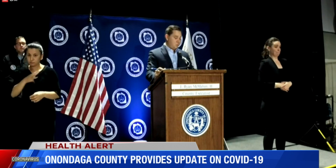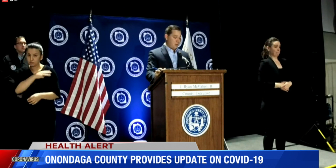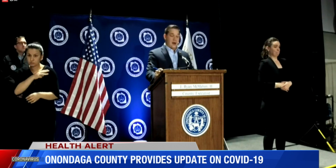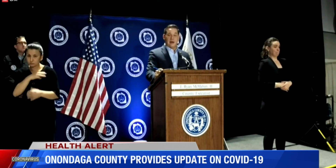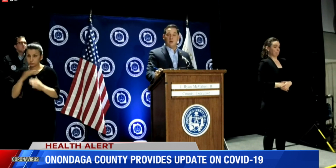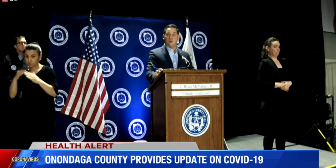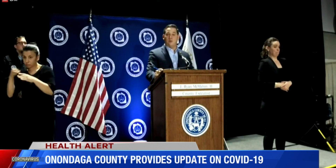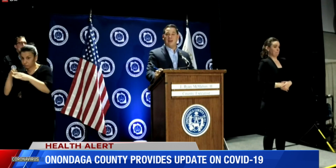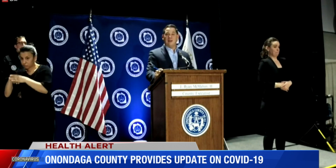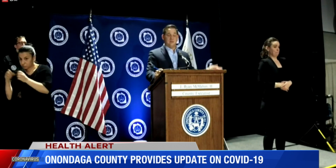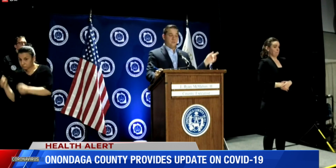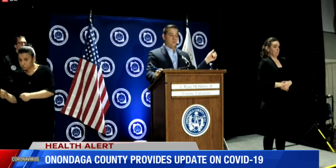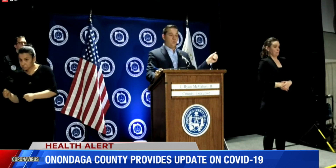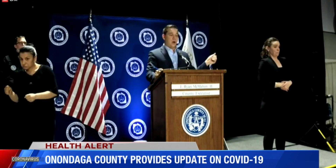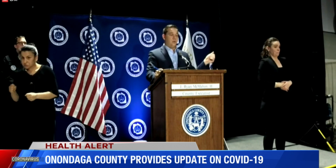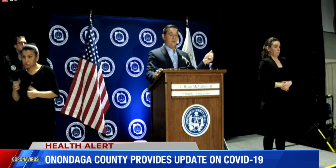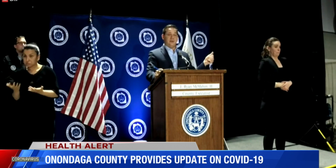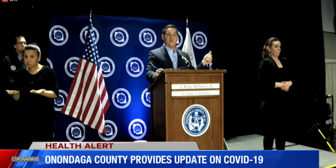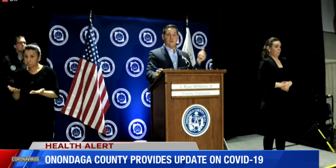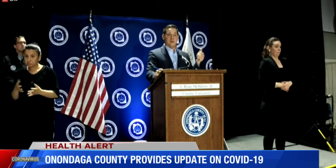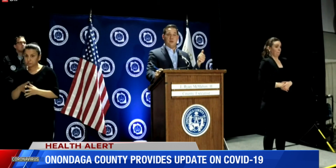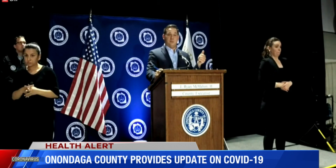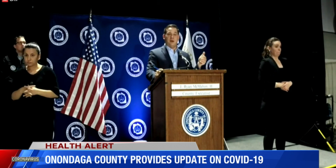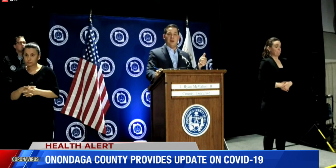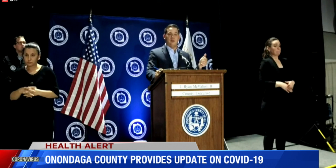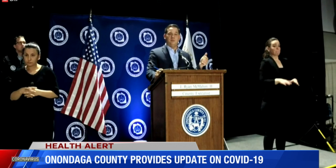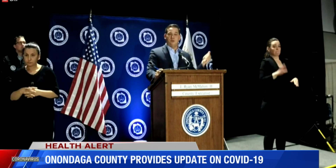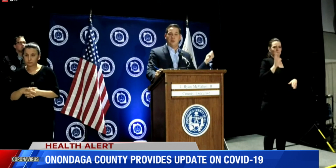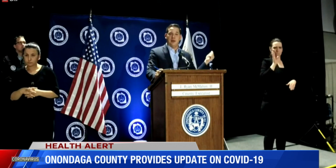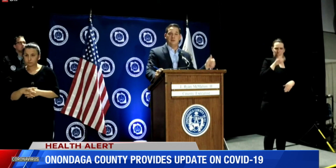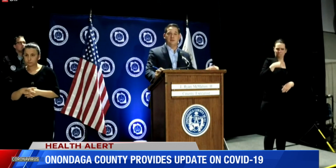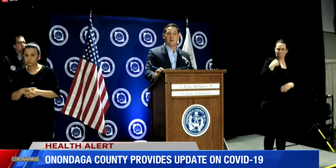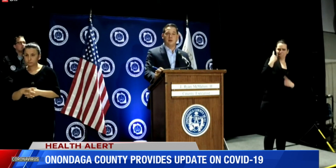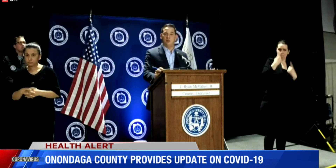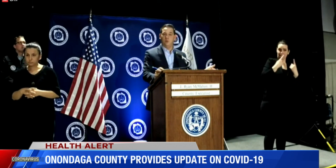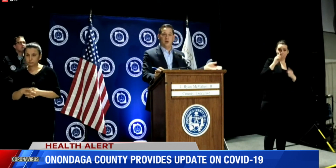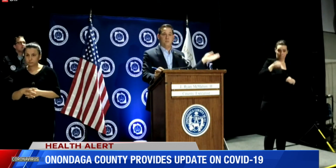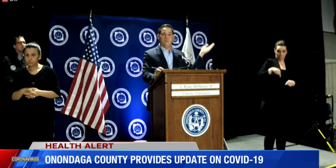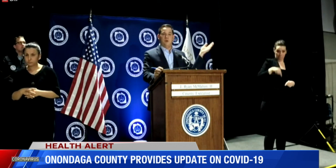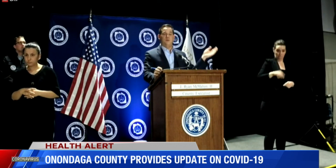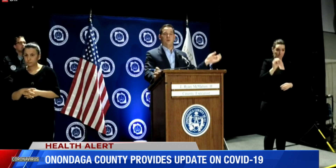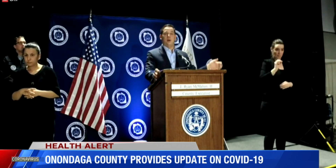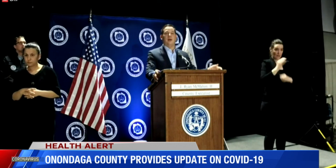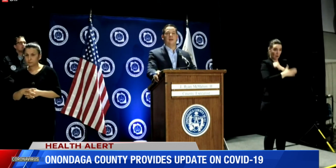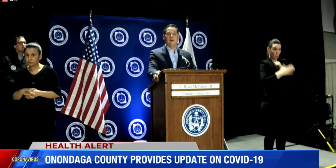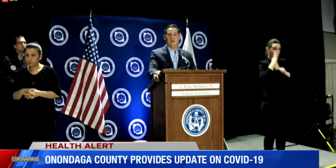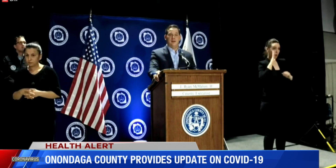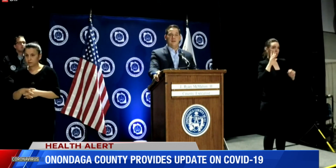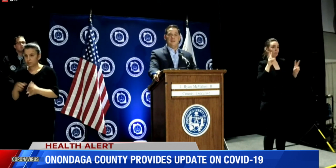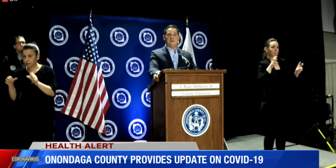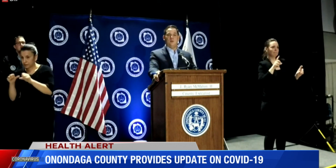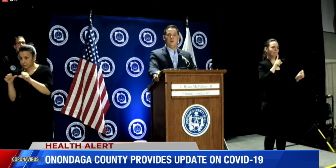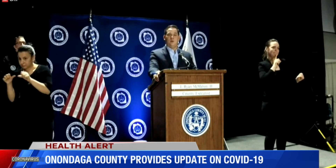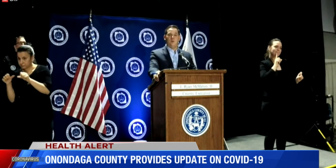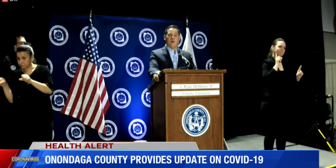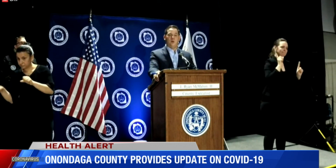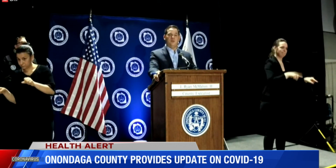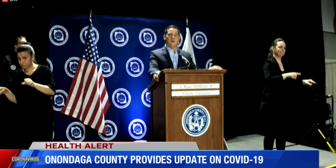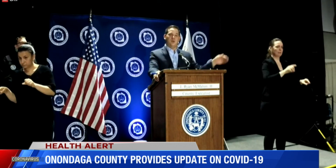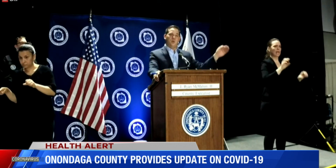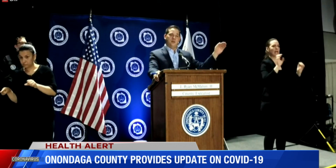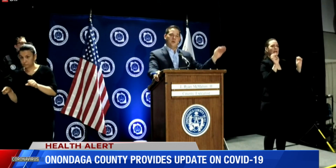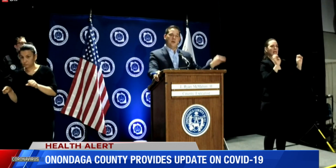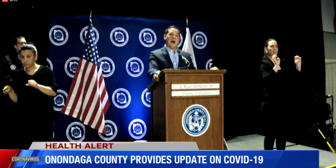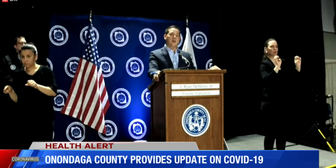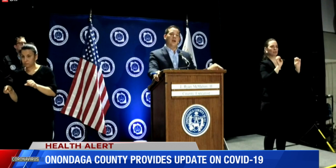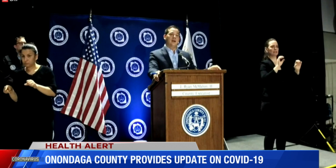at, I know I really look at the first day being Monday because we announced it Sunday and we went up a full grade. It took